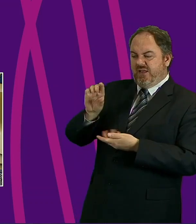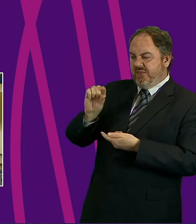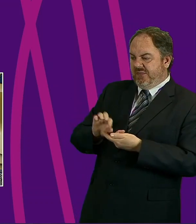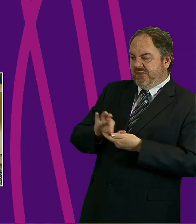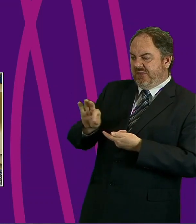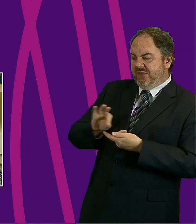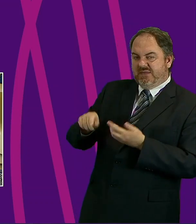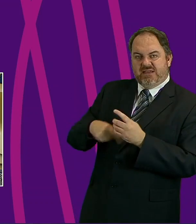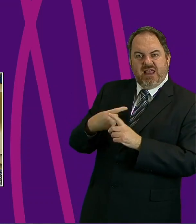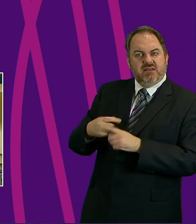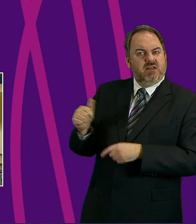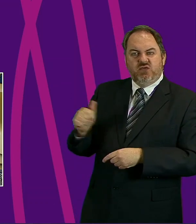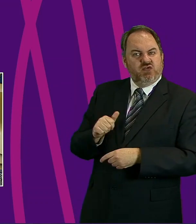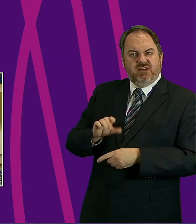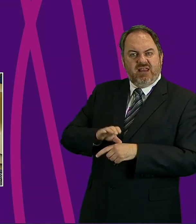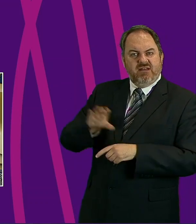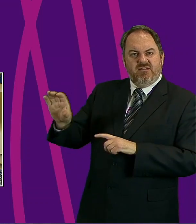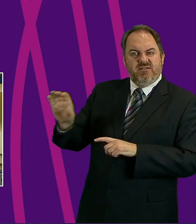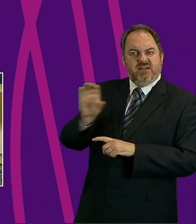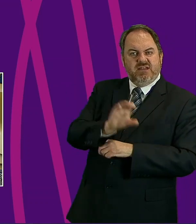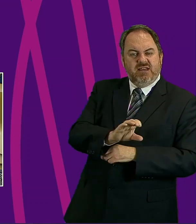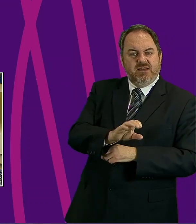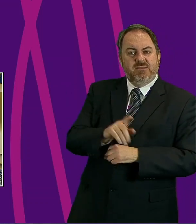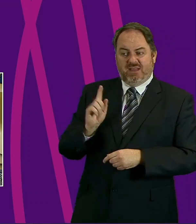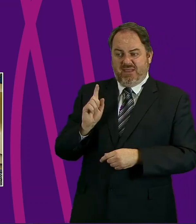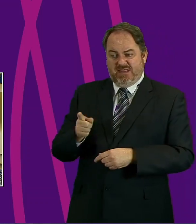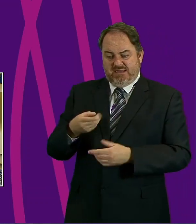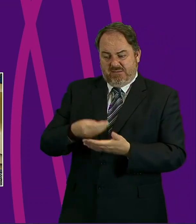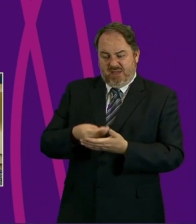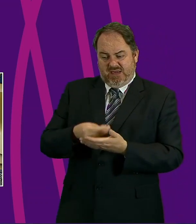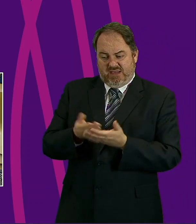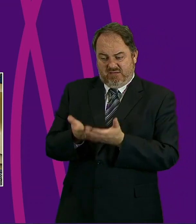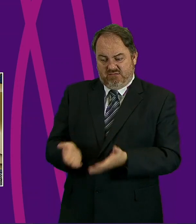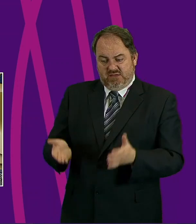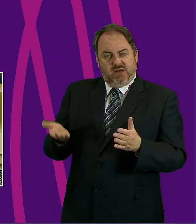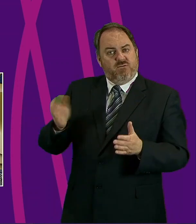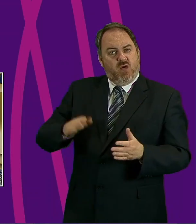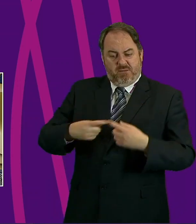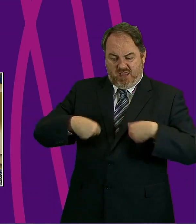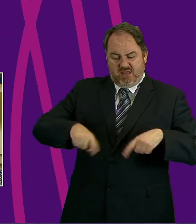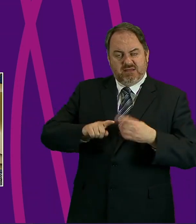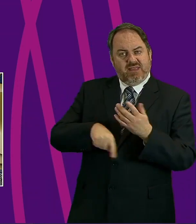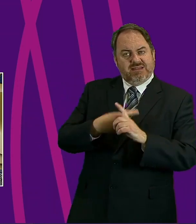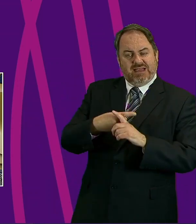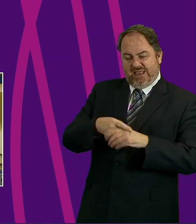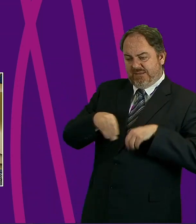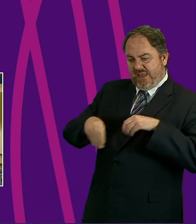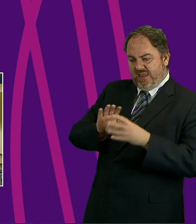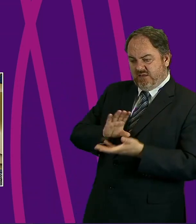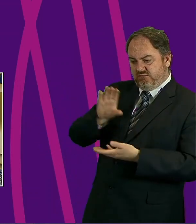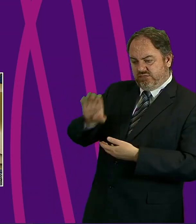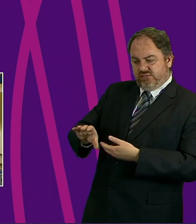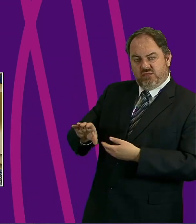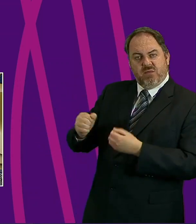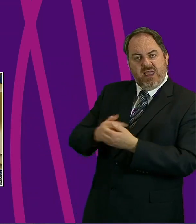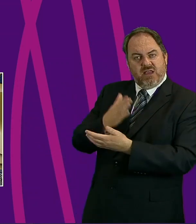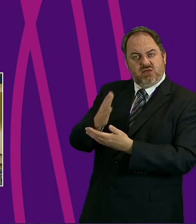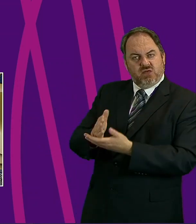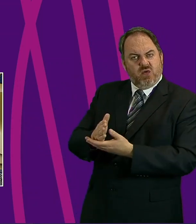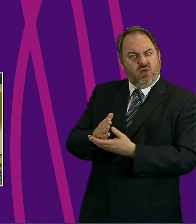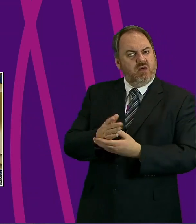ethical matters. This is a crisis. Taxpayers' money has been rightly made available, but it's really important that companies do not abuse that. In